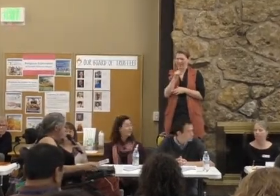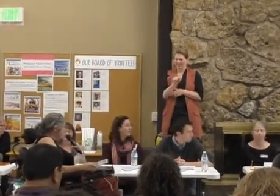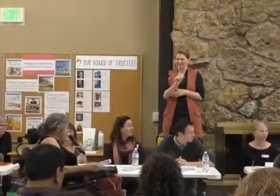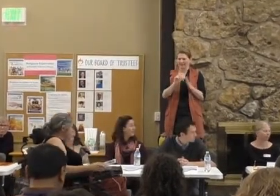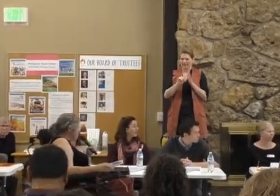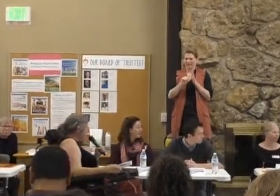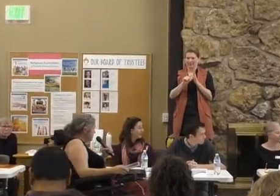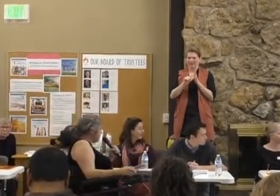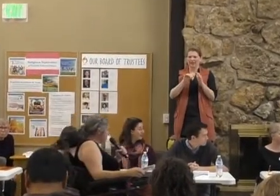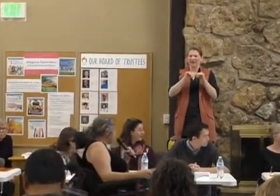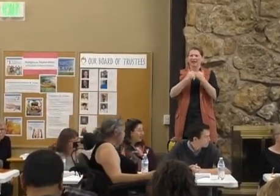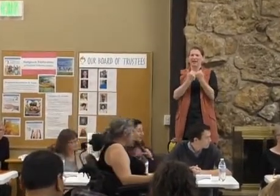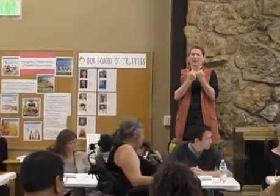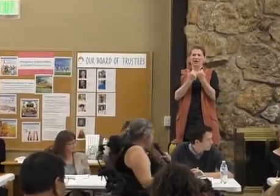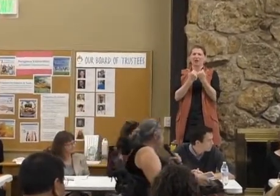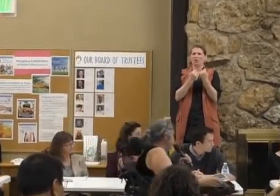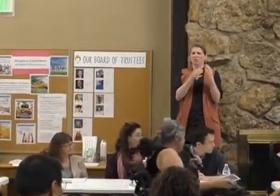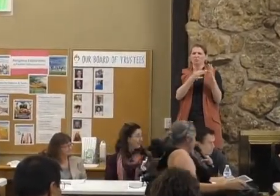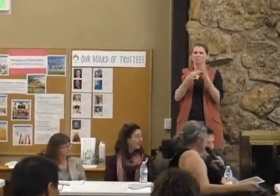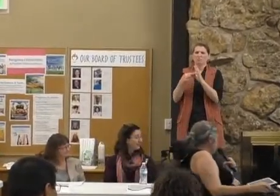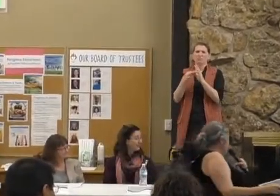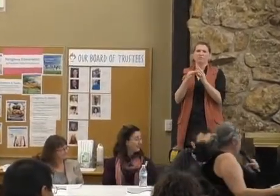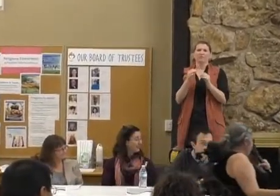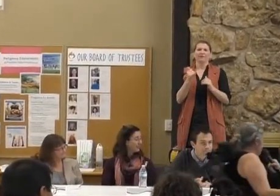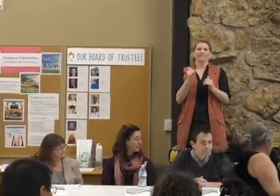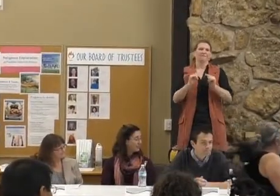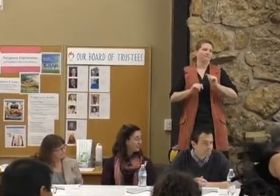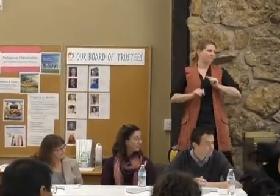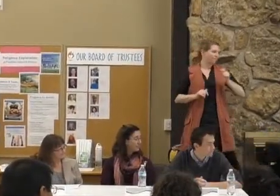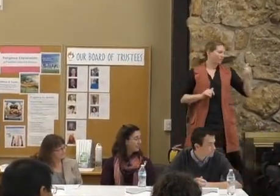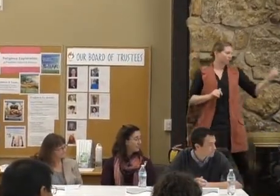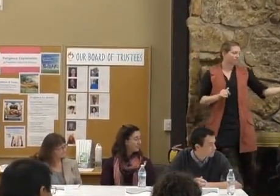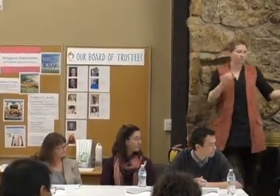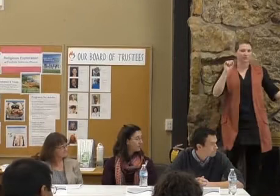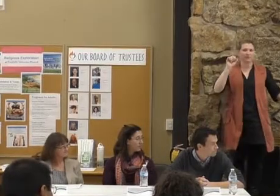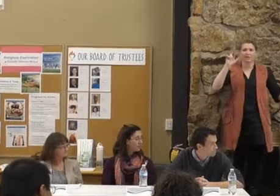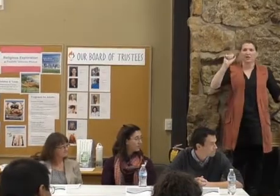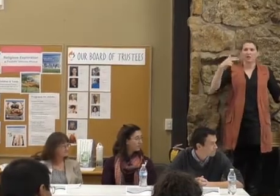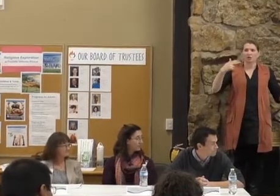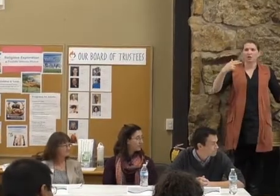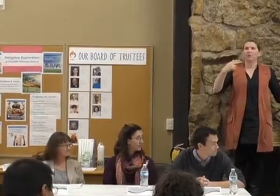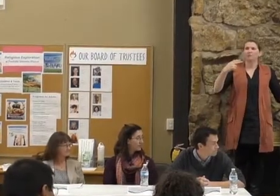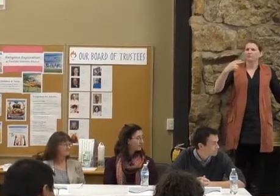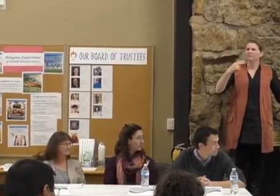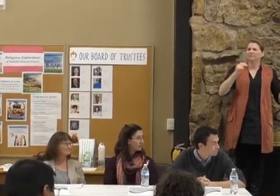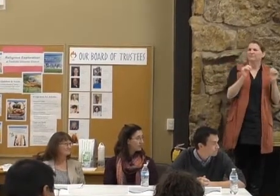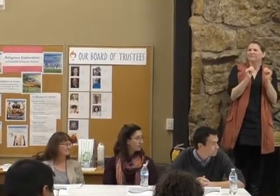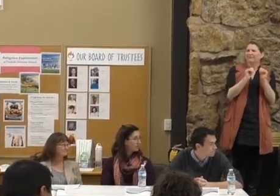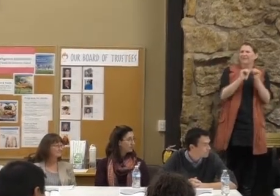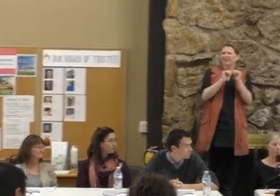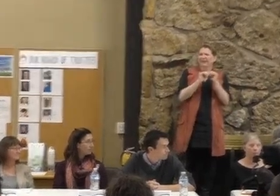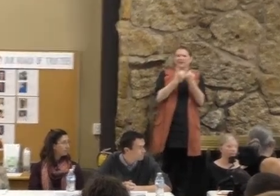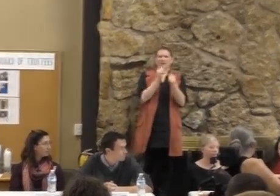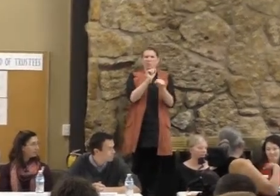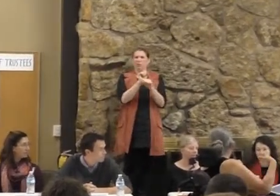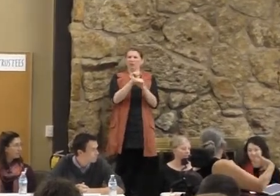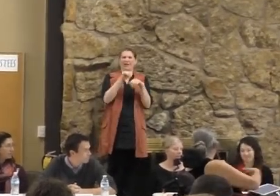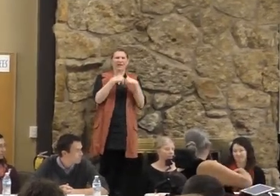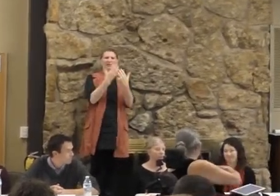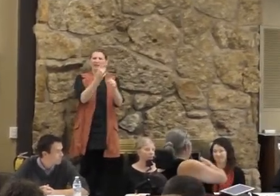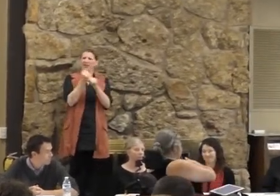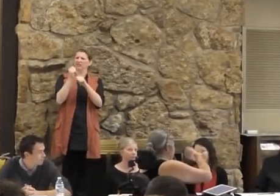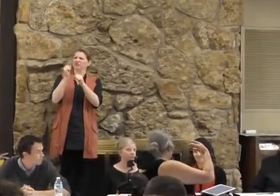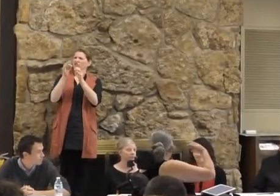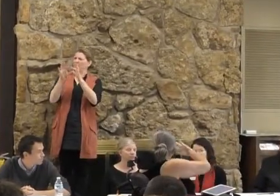Sarah to tell us what she does and to talk about how does one get an interpreter? How do these